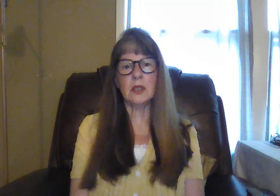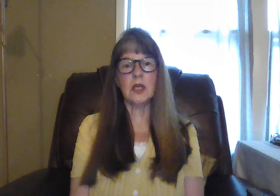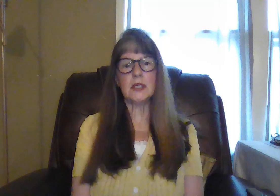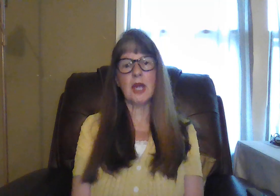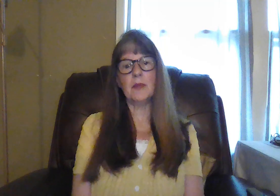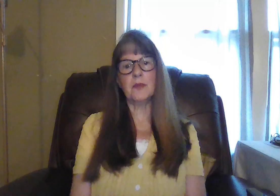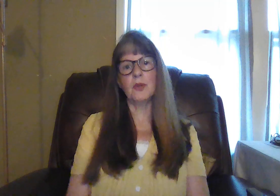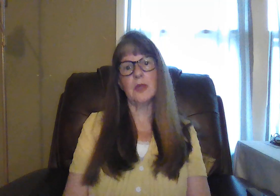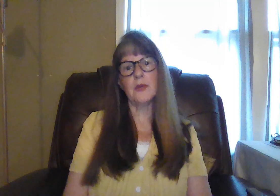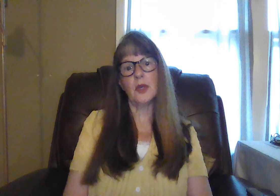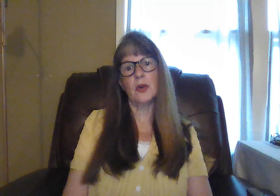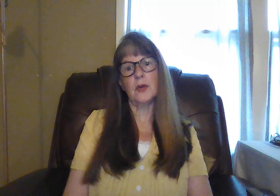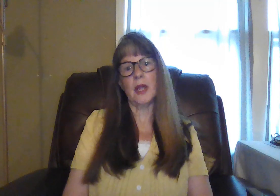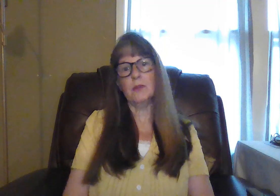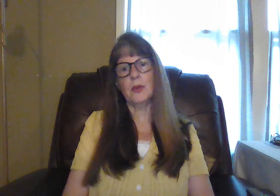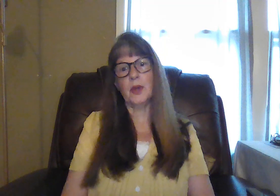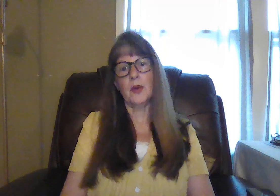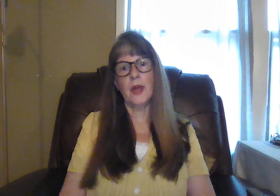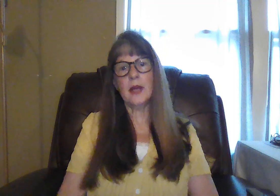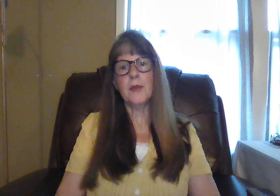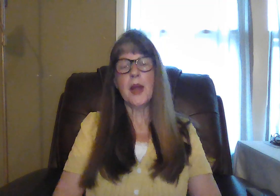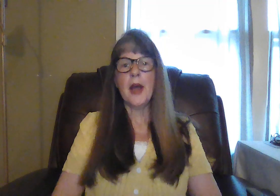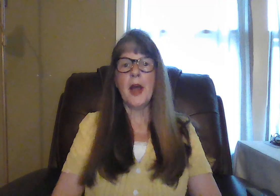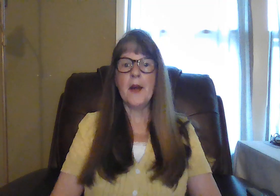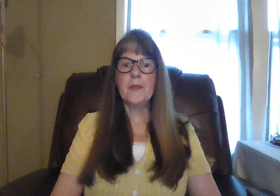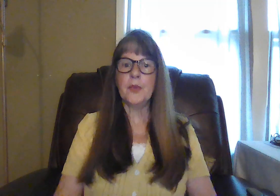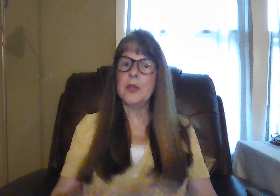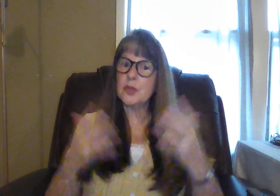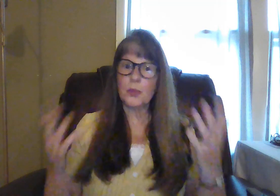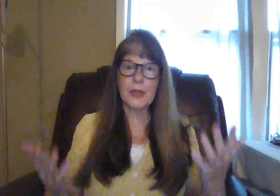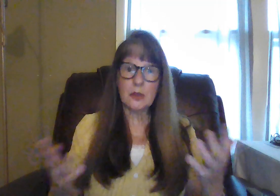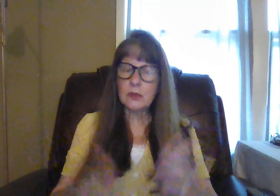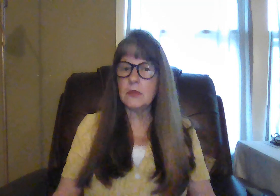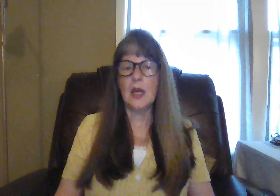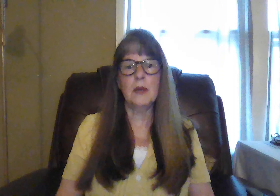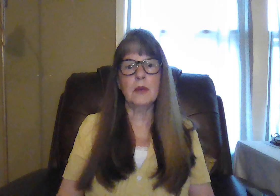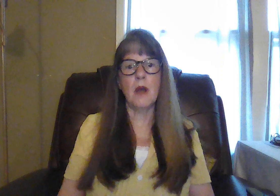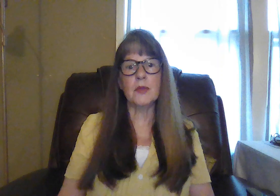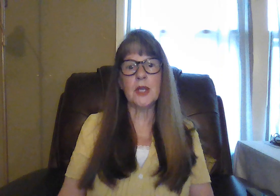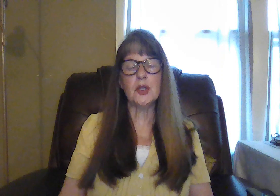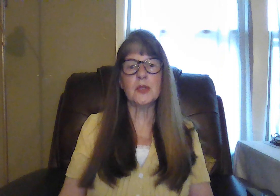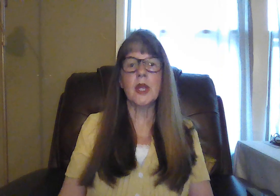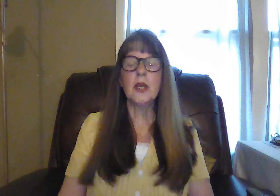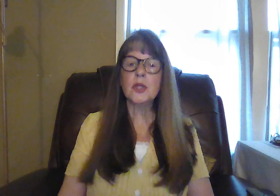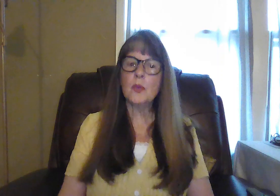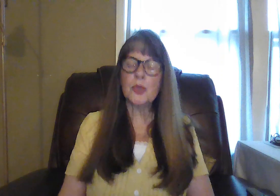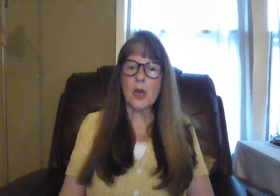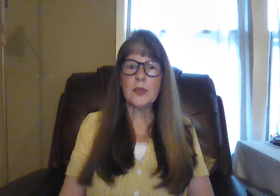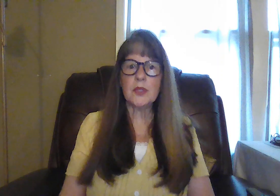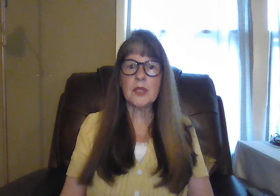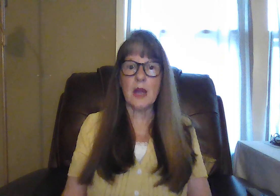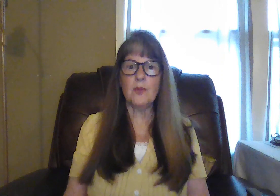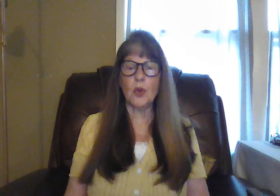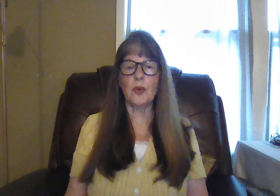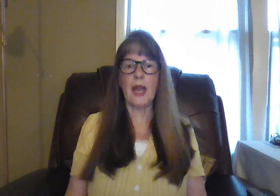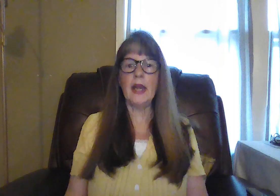lot of times if you live in a hurricane prone area. These are real conversations. So we'll start with the sign for hurricane, and we